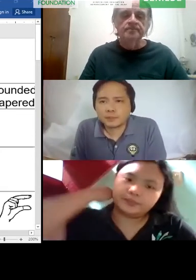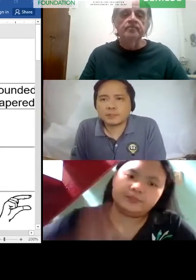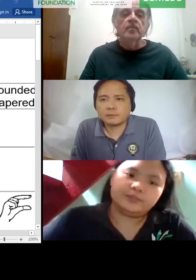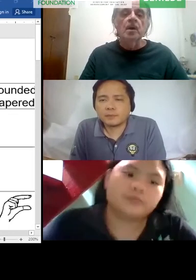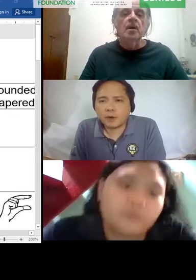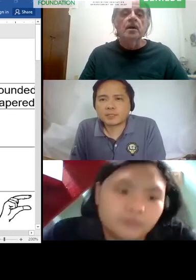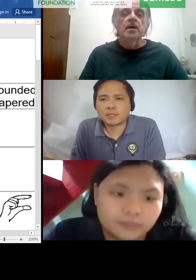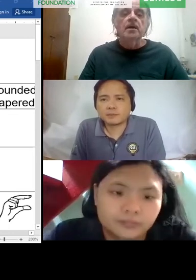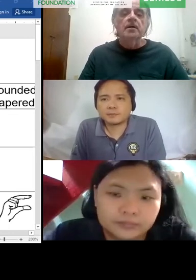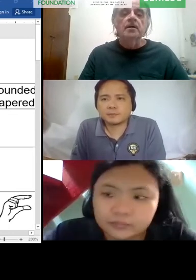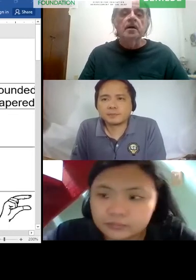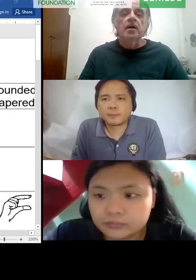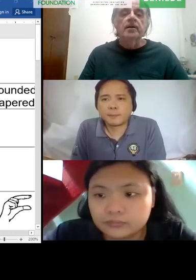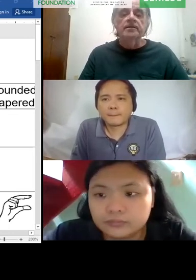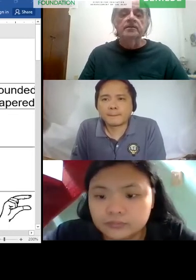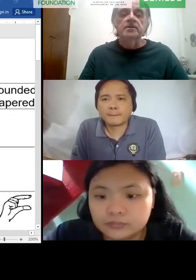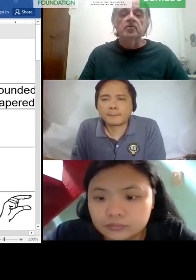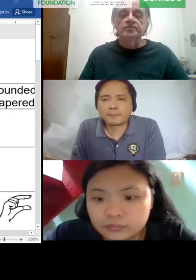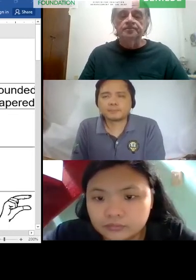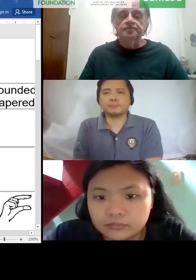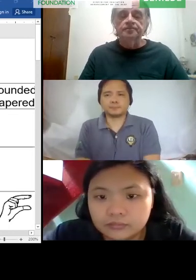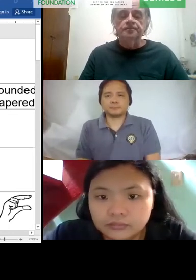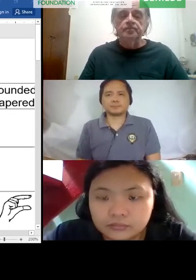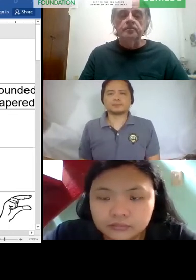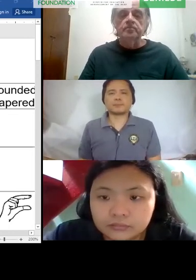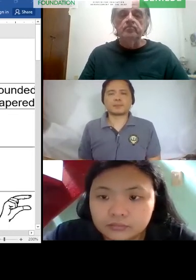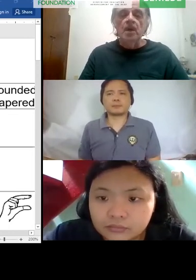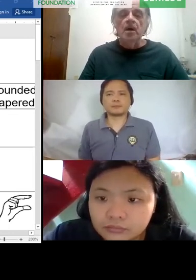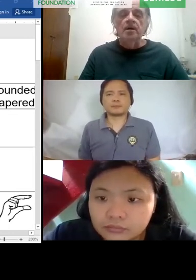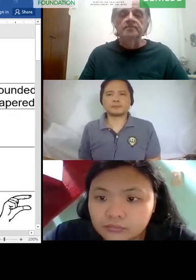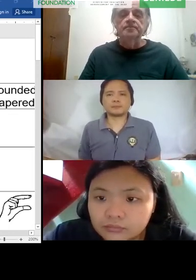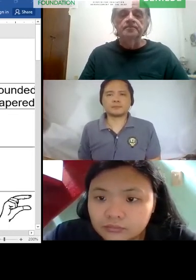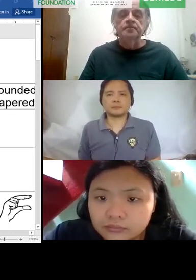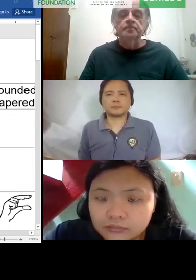Okay. Okay, sir. All right. So,